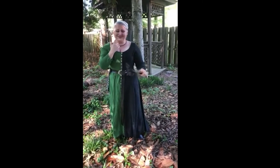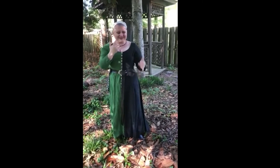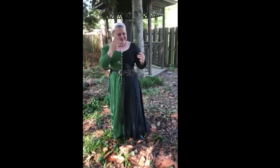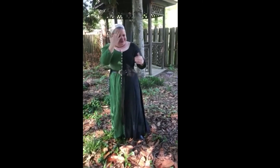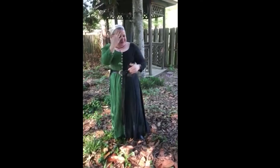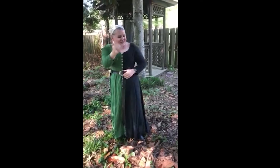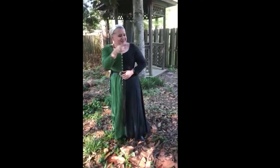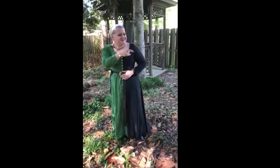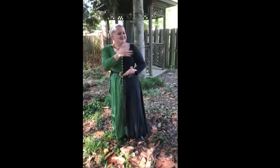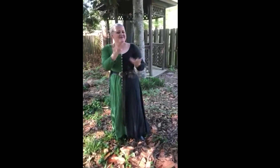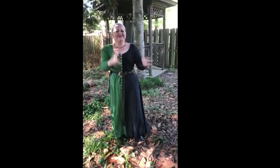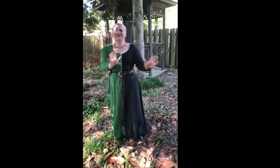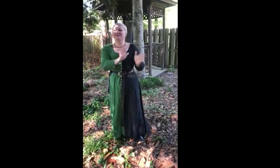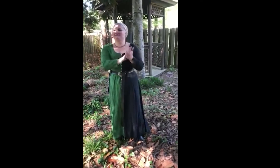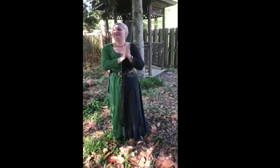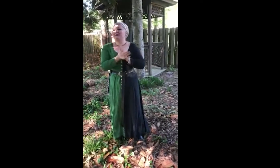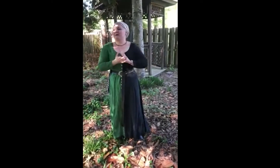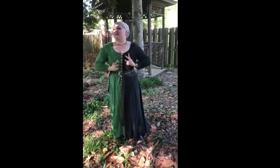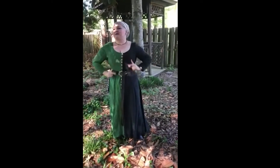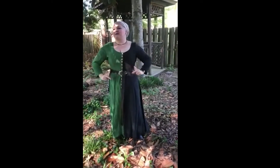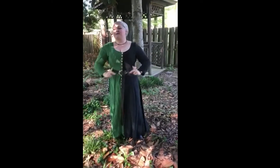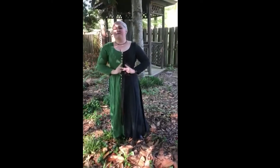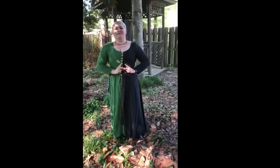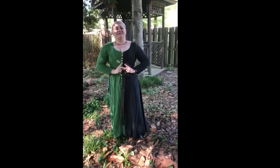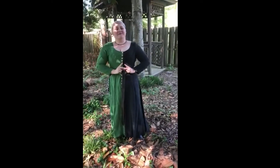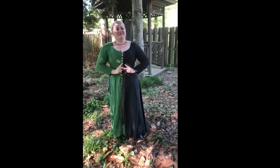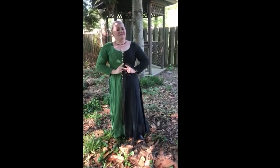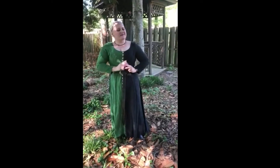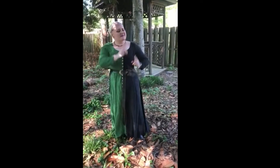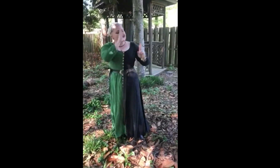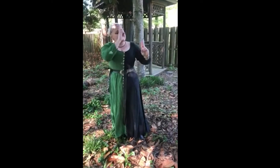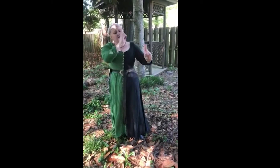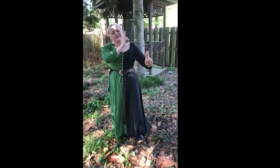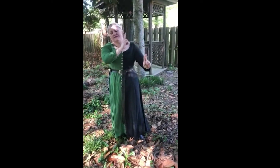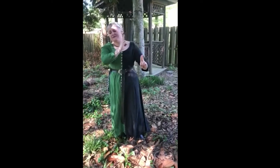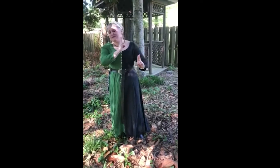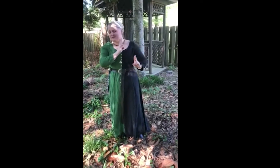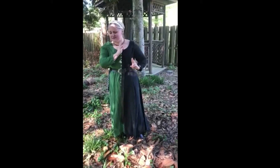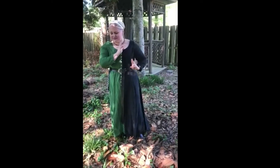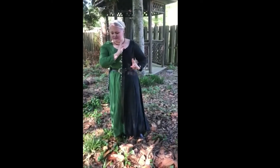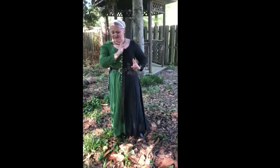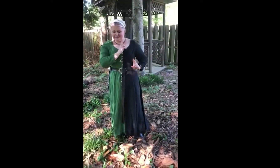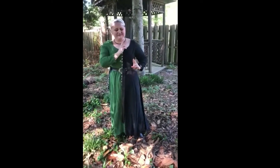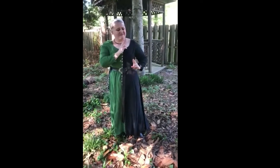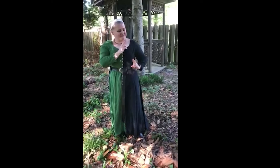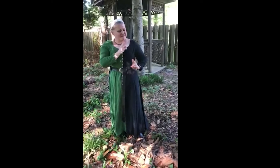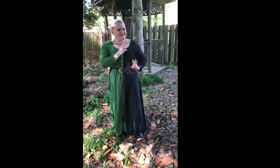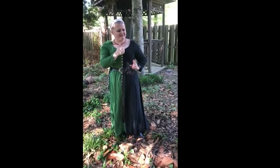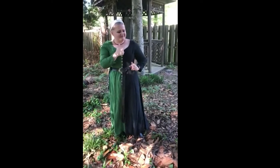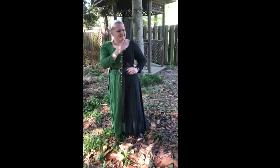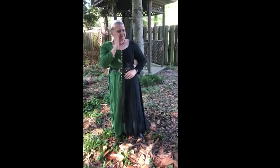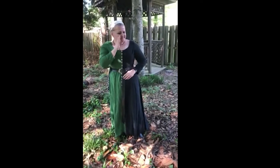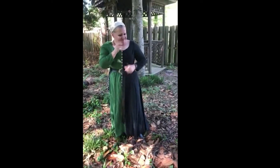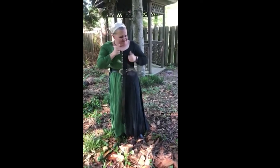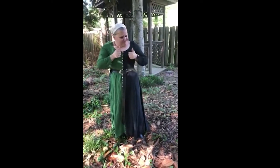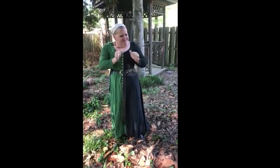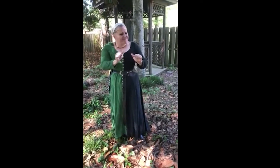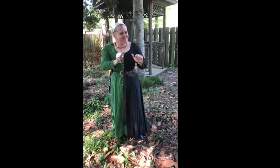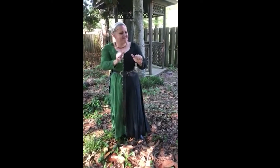now you are a knight. You honored me, I'll labor